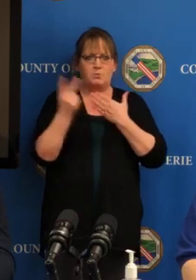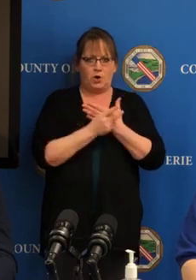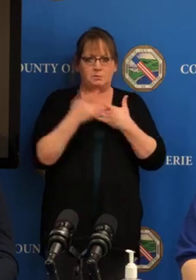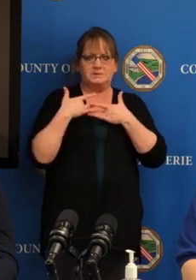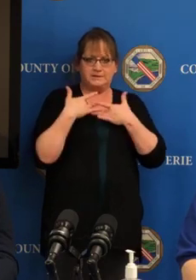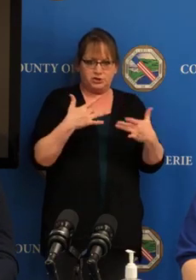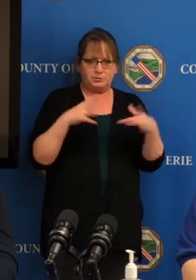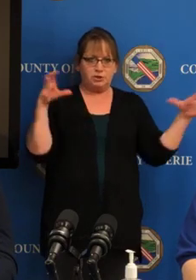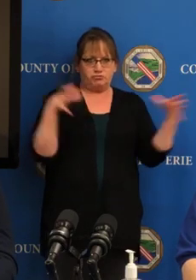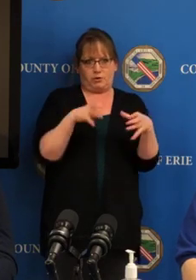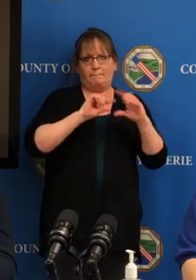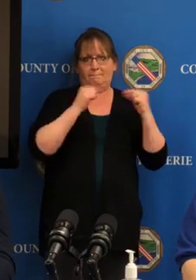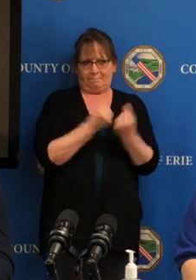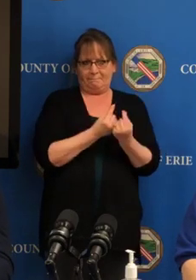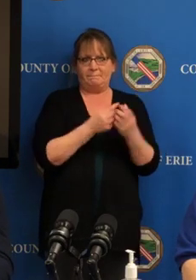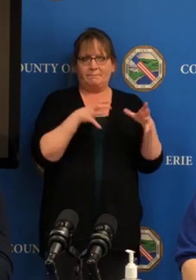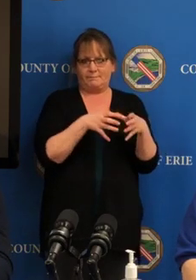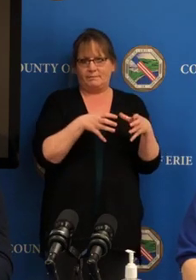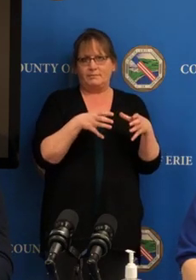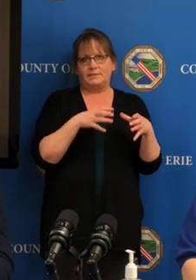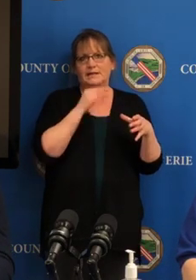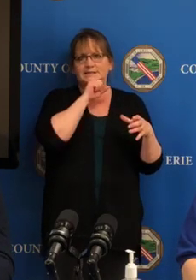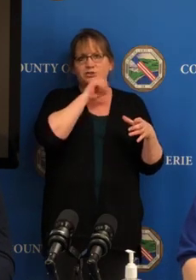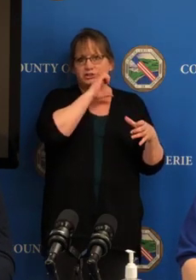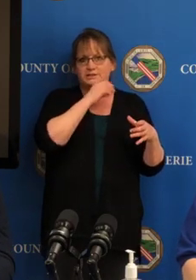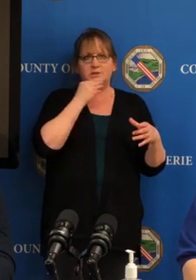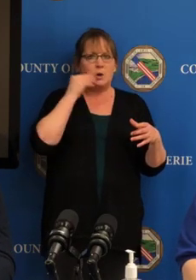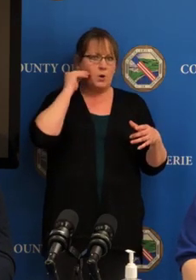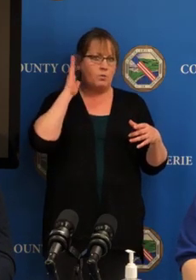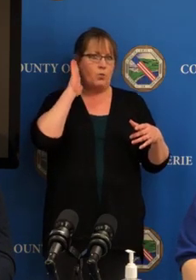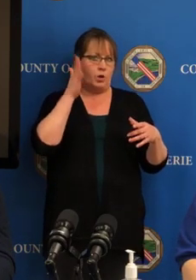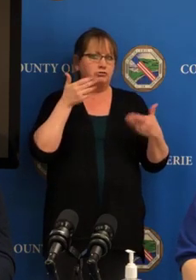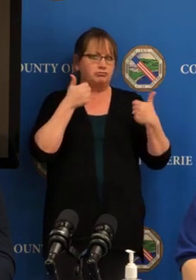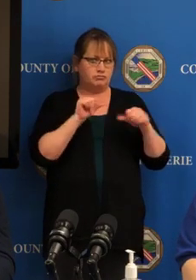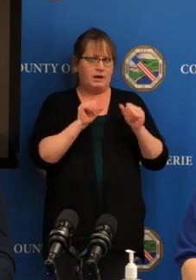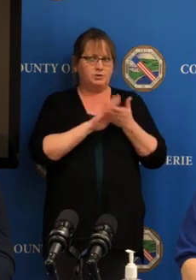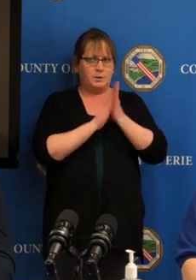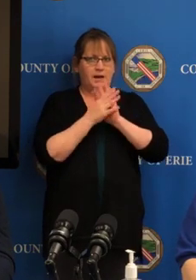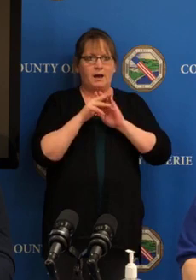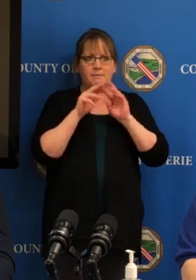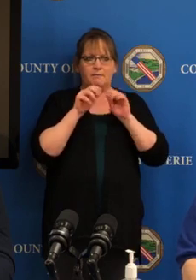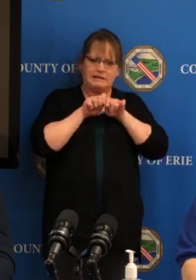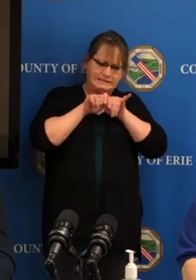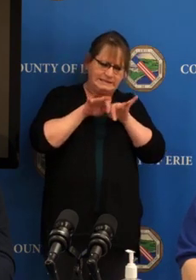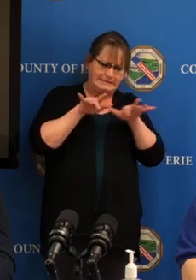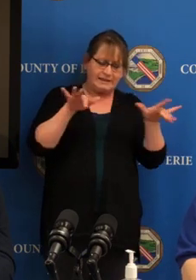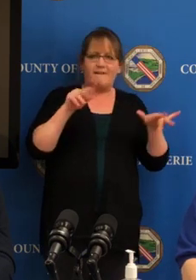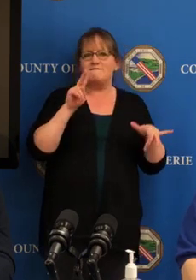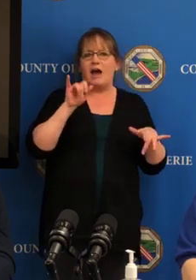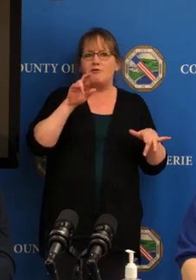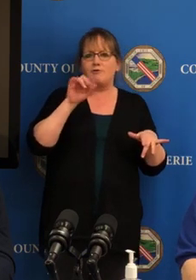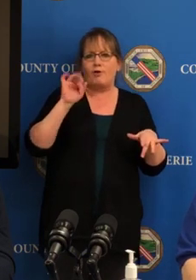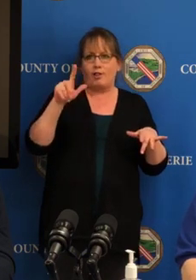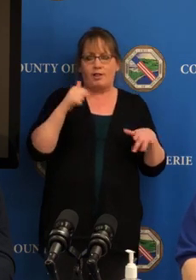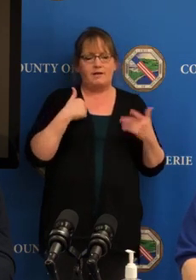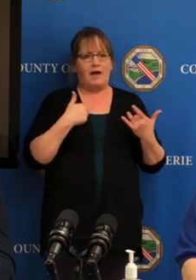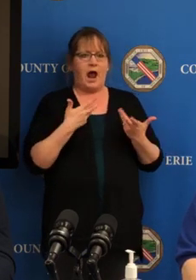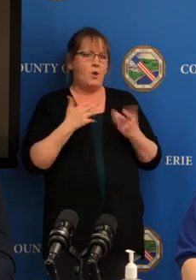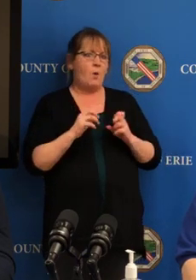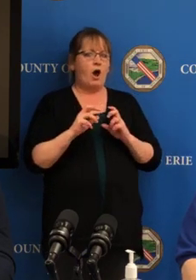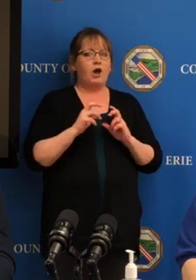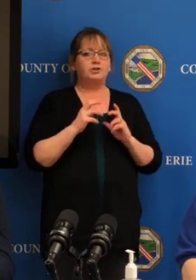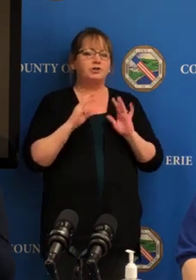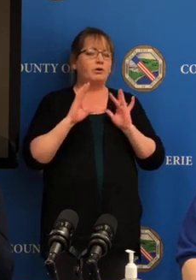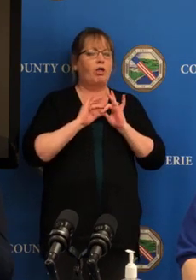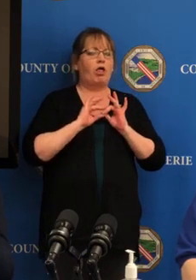tend to be in a group setting at the senior citizen homes, and we're going to try to go viral with those programs. I don't want to get too much into it, but I think Mr.